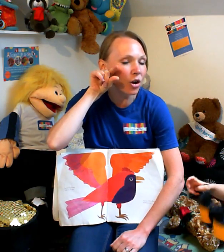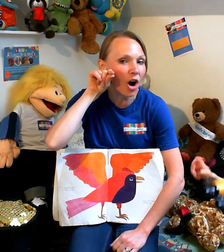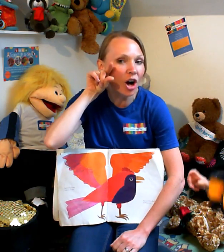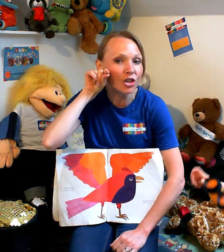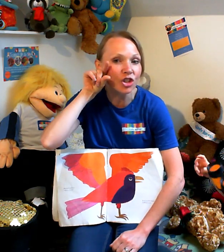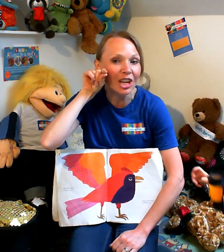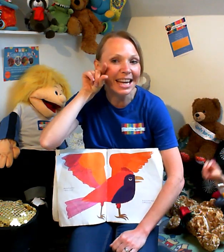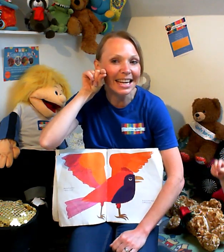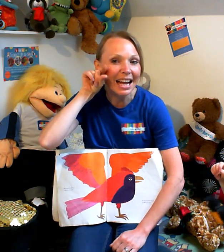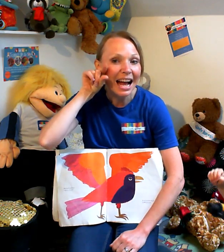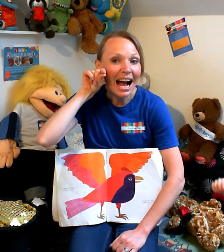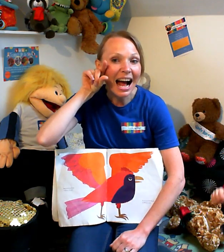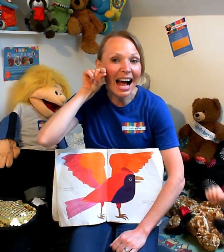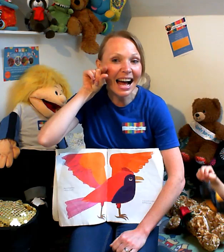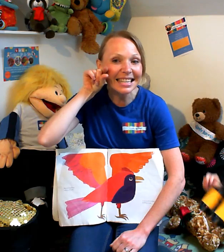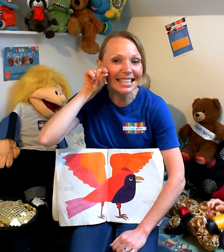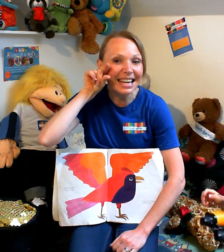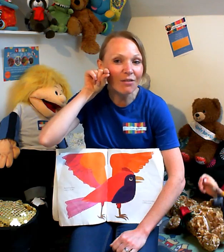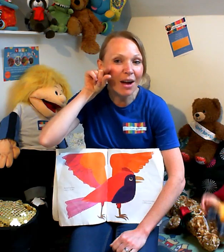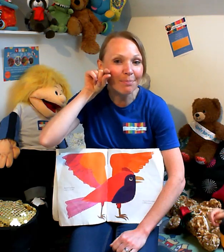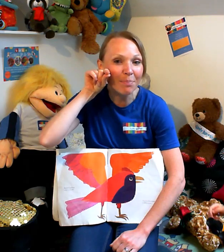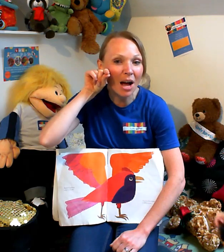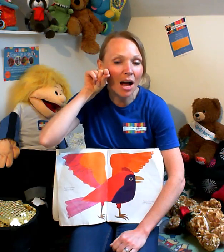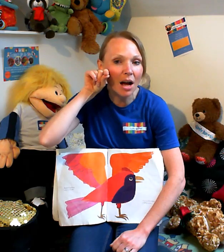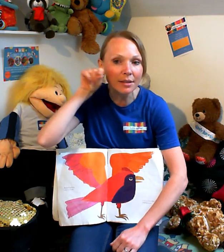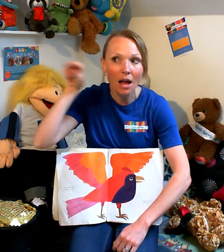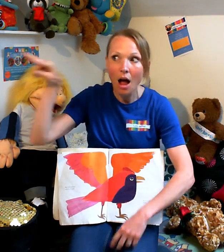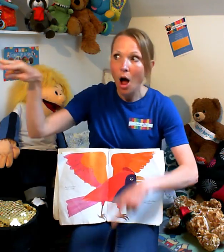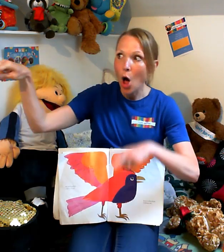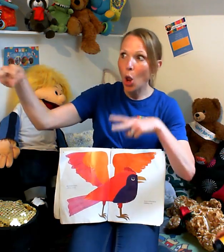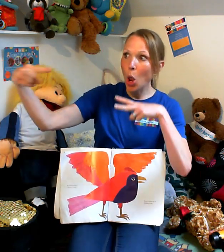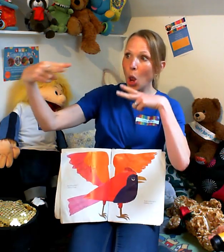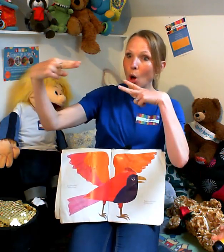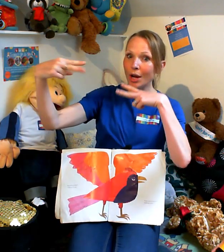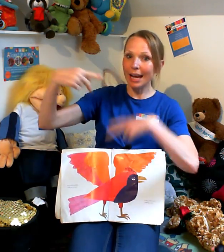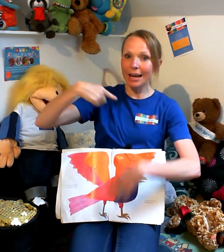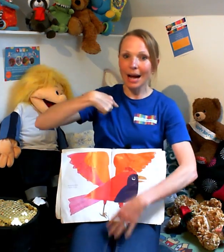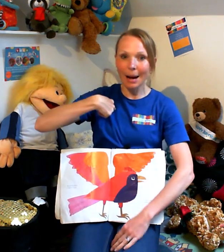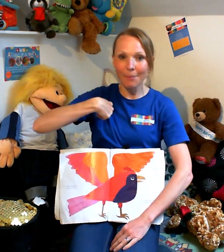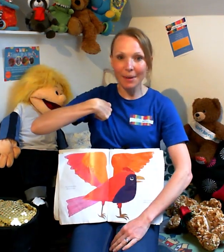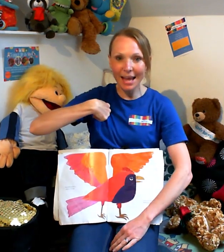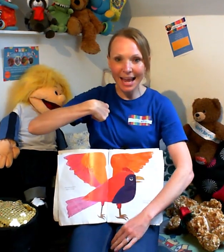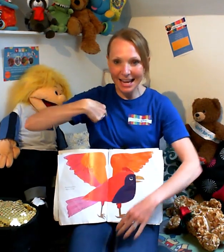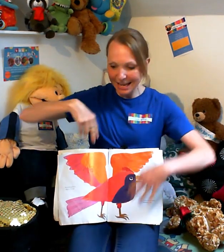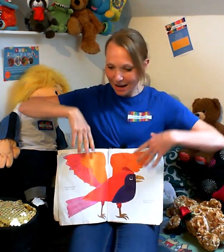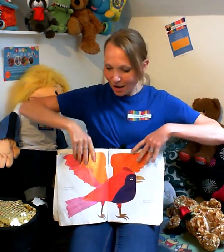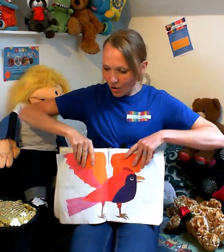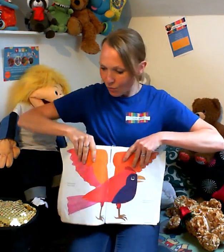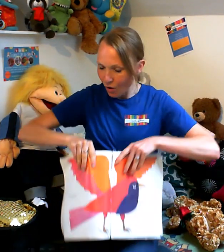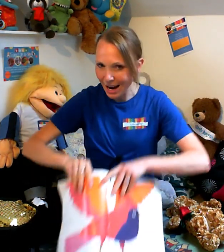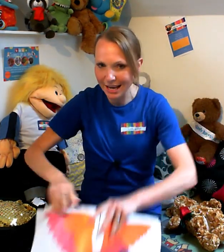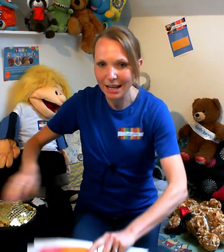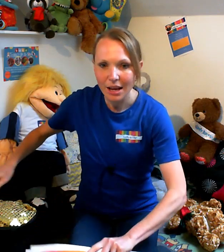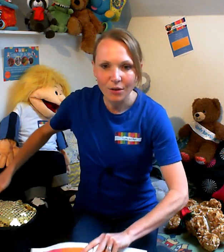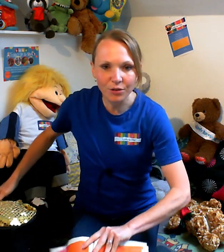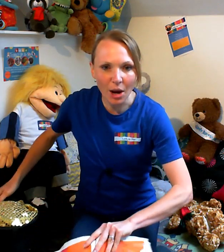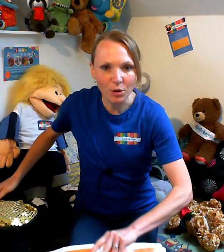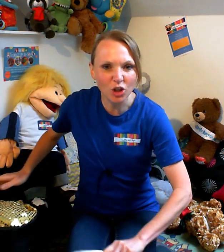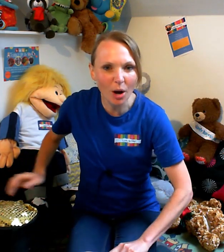our cheek. I see a red bird looking at me. Right, so shall we